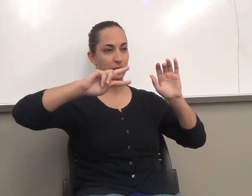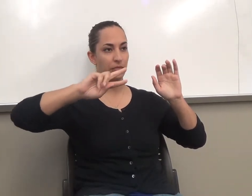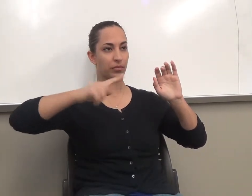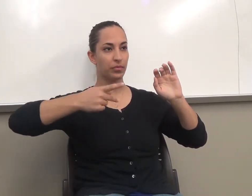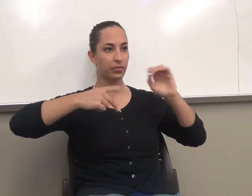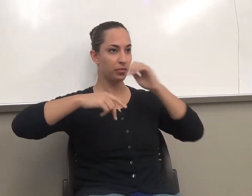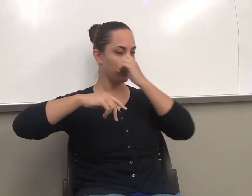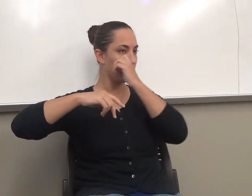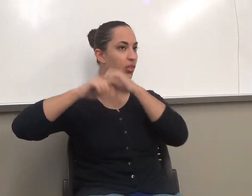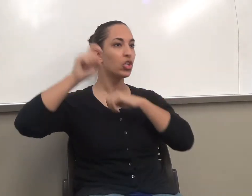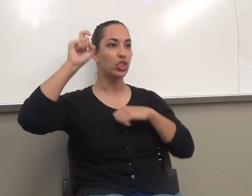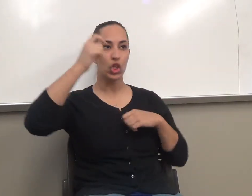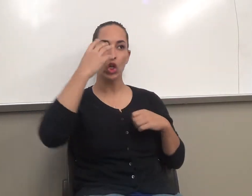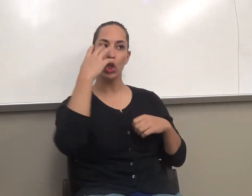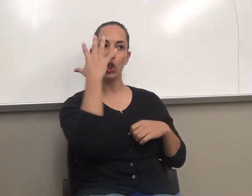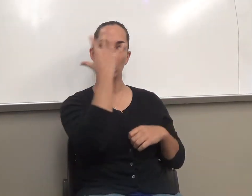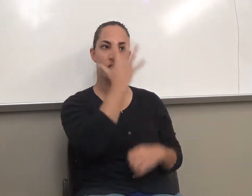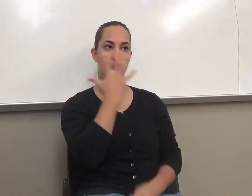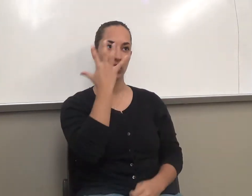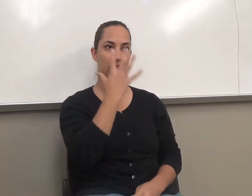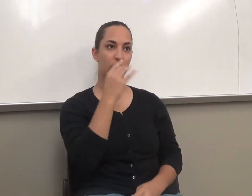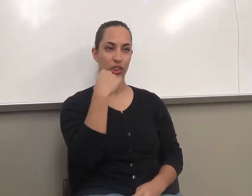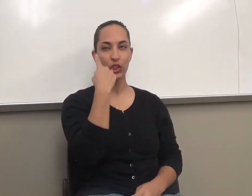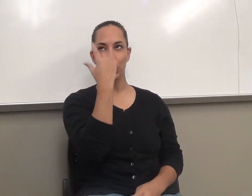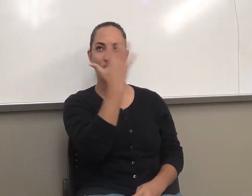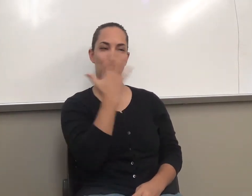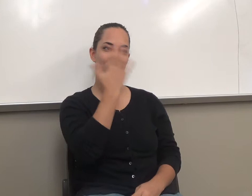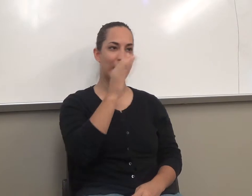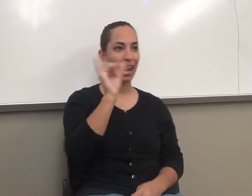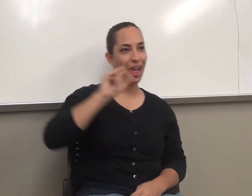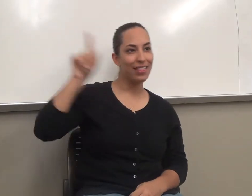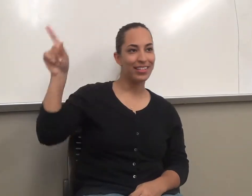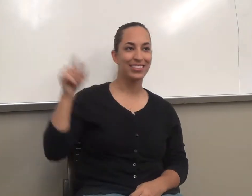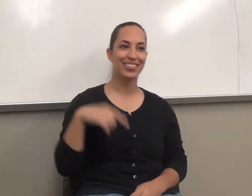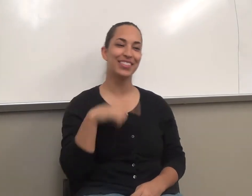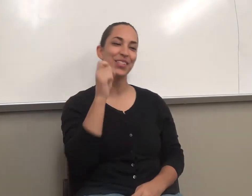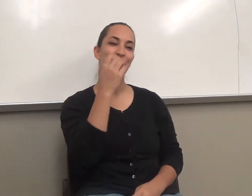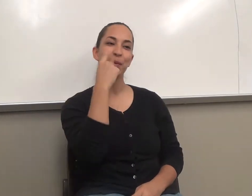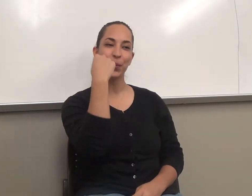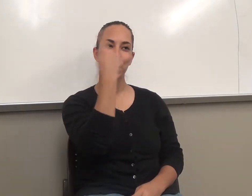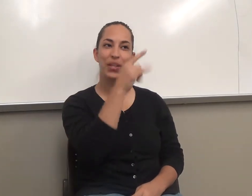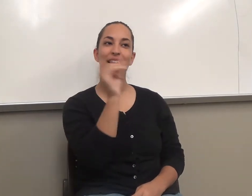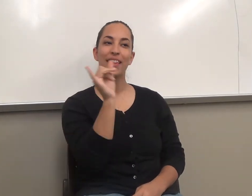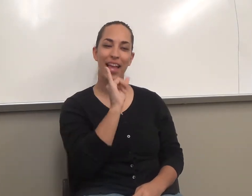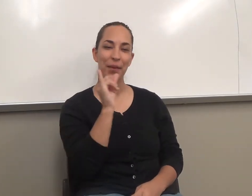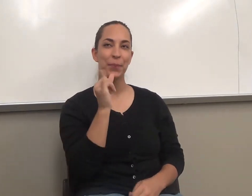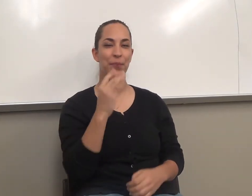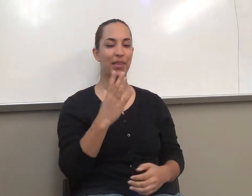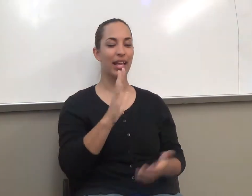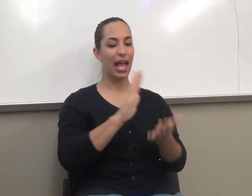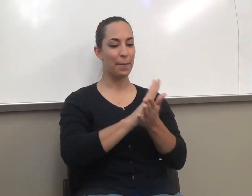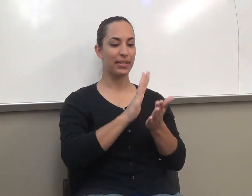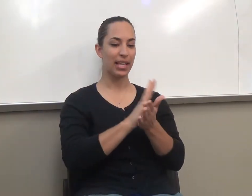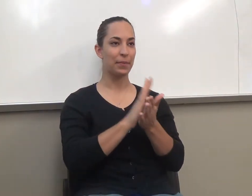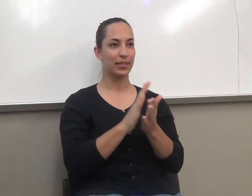sure the paper looks like the academic format, okay? Then